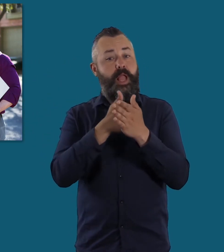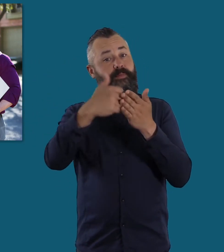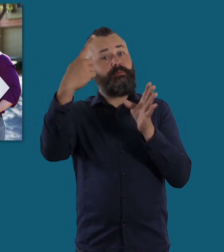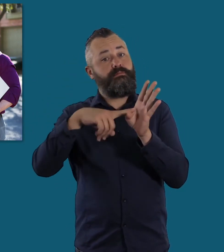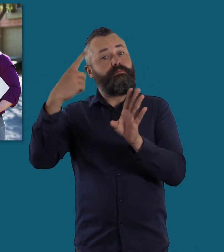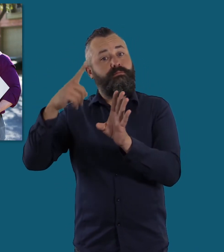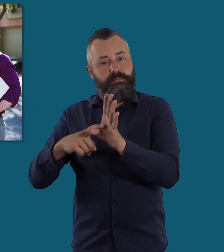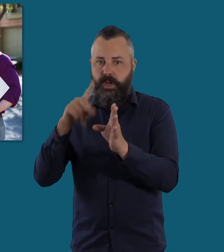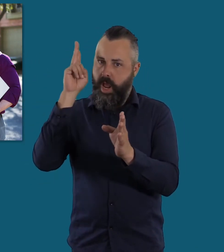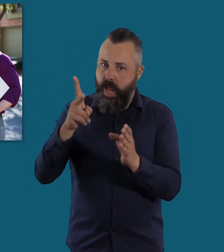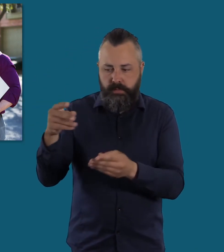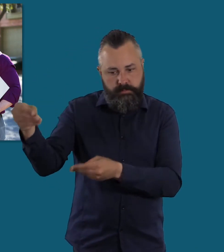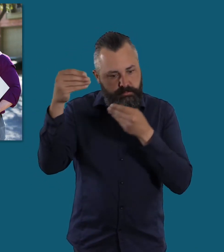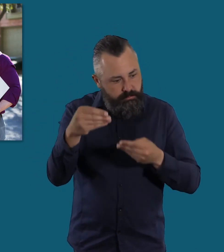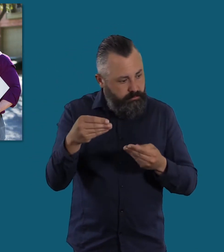Download and review your plan annually to keep it up to date.